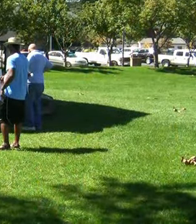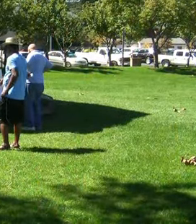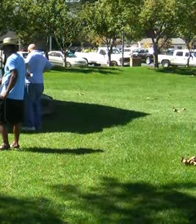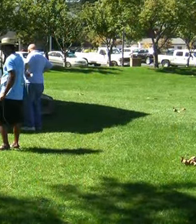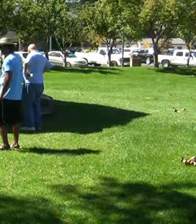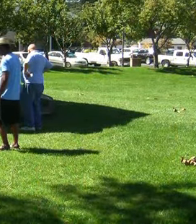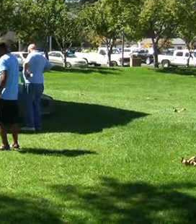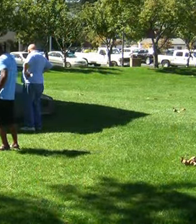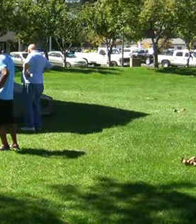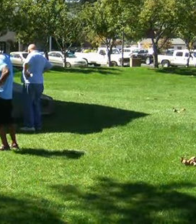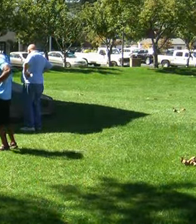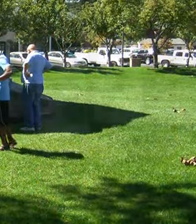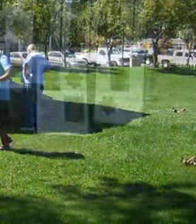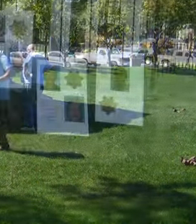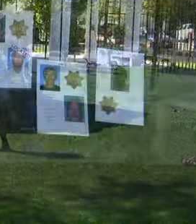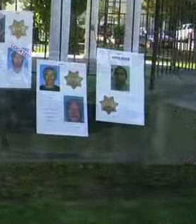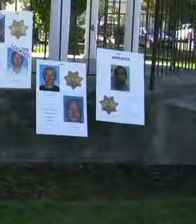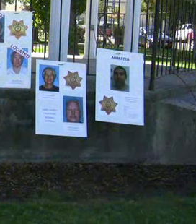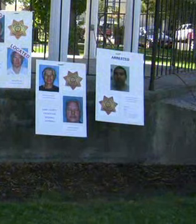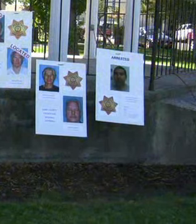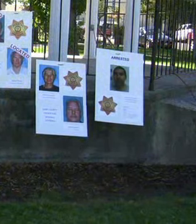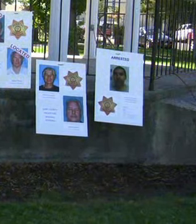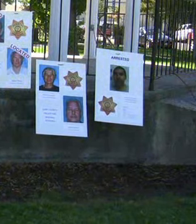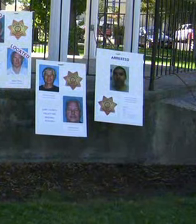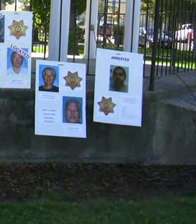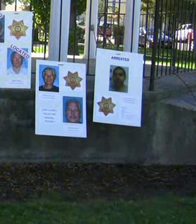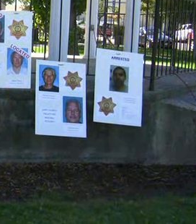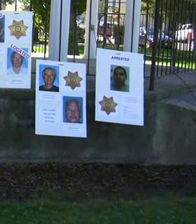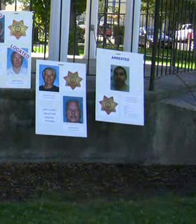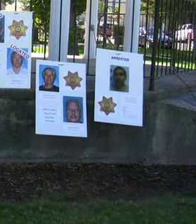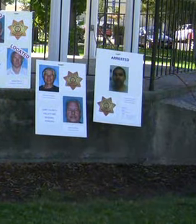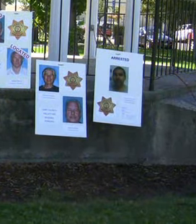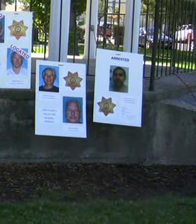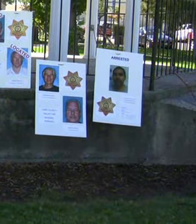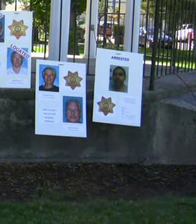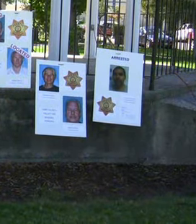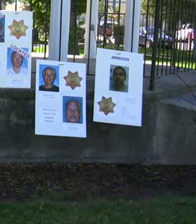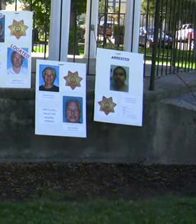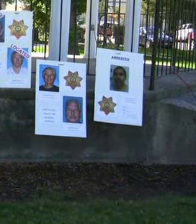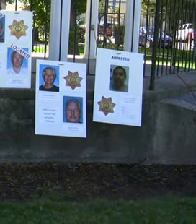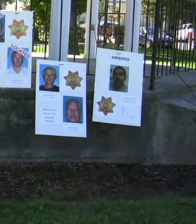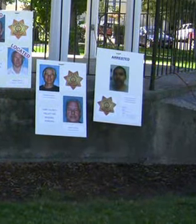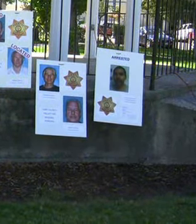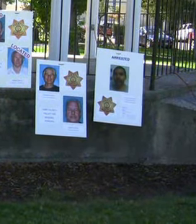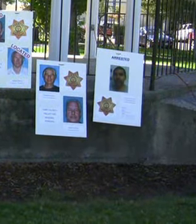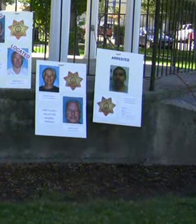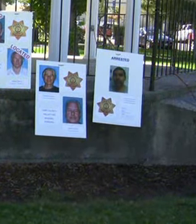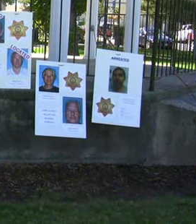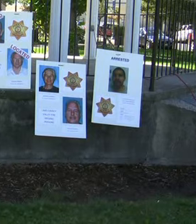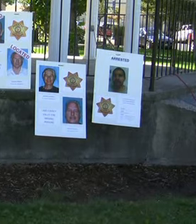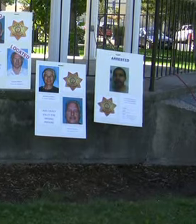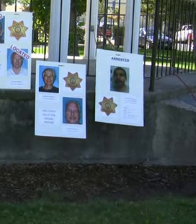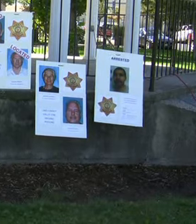and investigators that work tirelessly to try to locate people. Displayed on the gazebo behind you are pictures of those who have